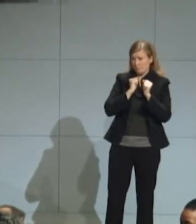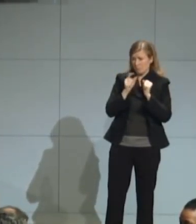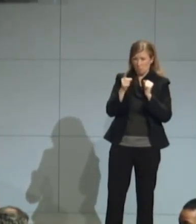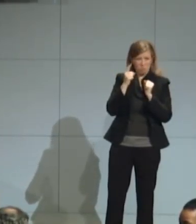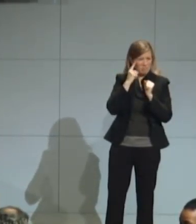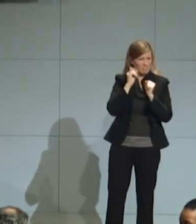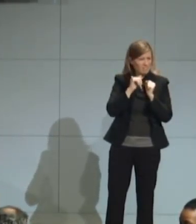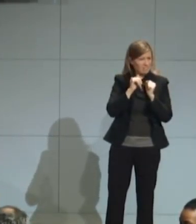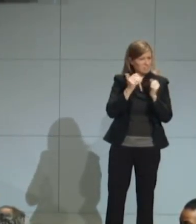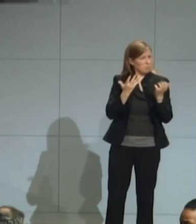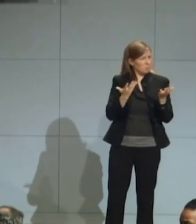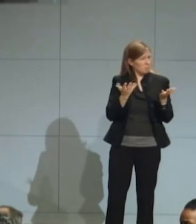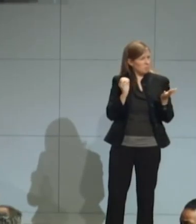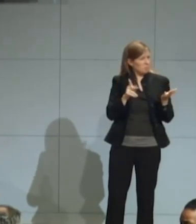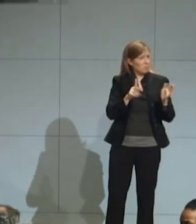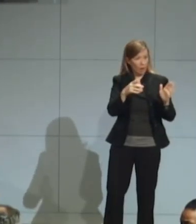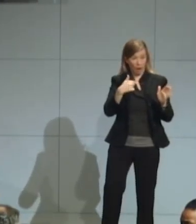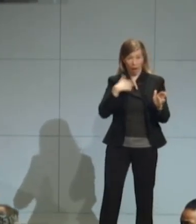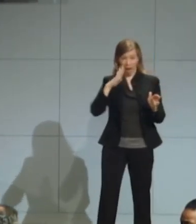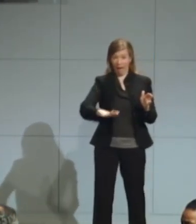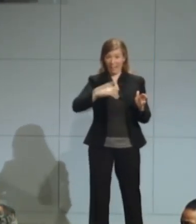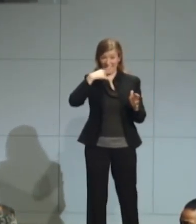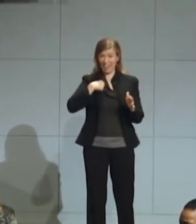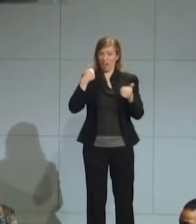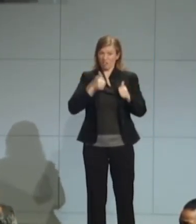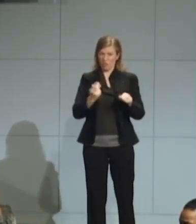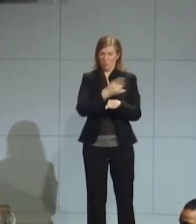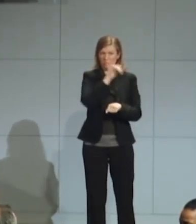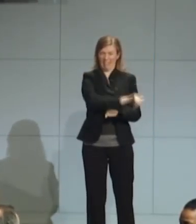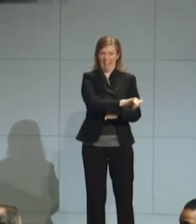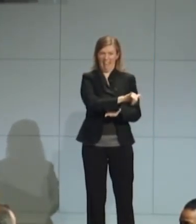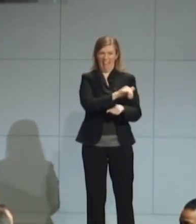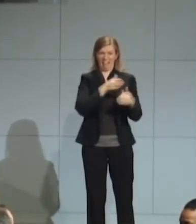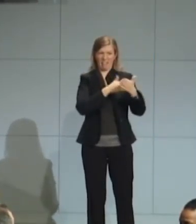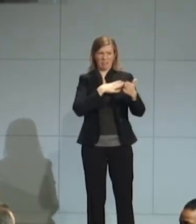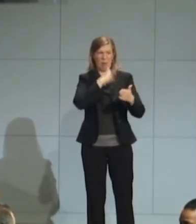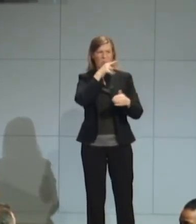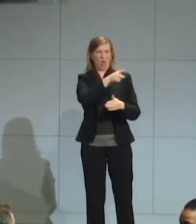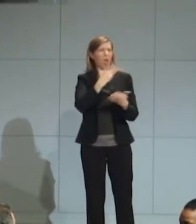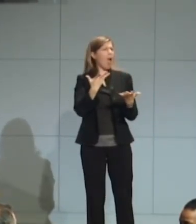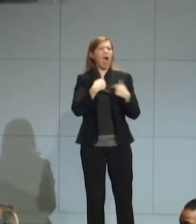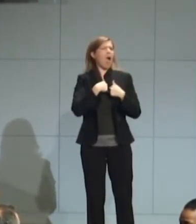to learn. You should never get in a Twitter war with a stand-up comedian.